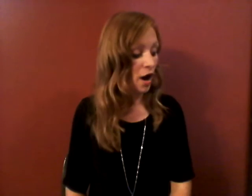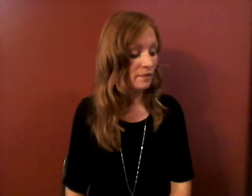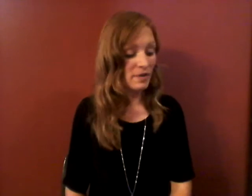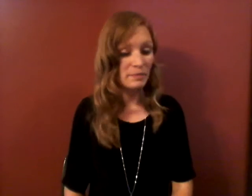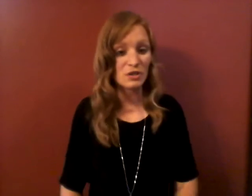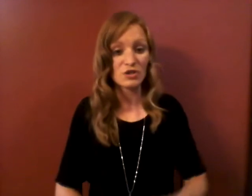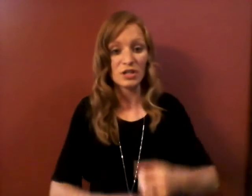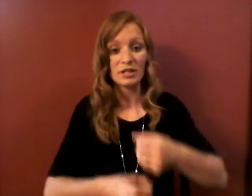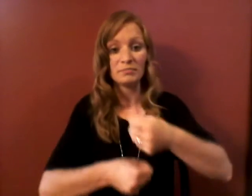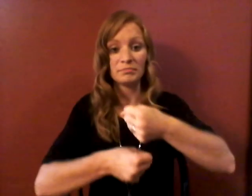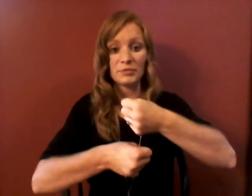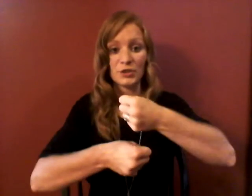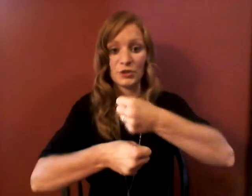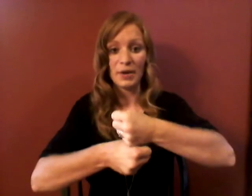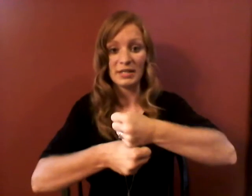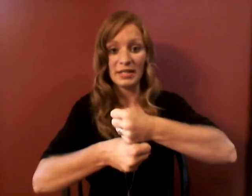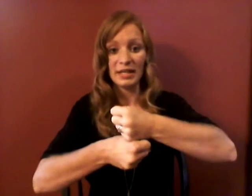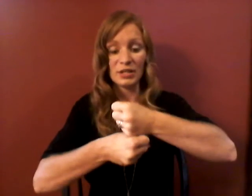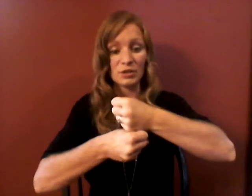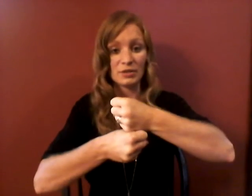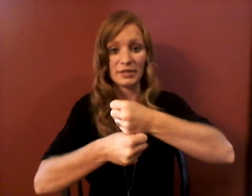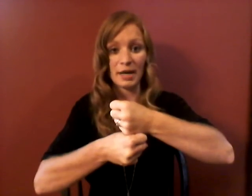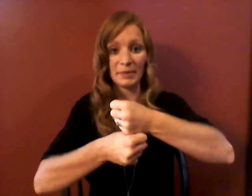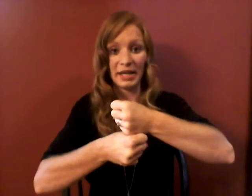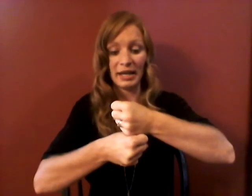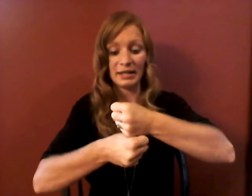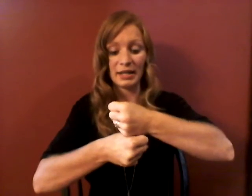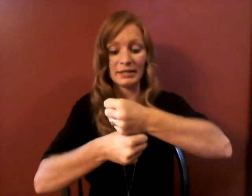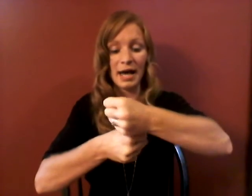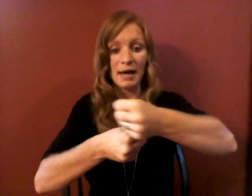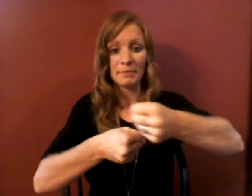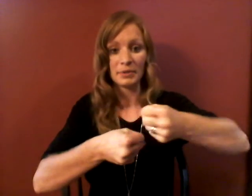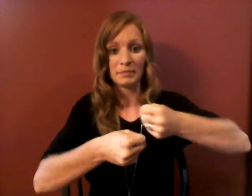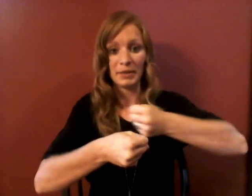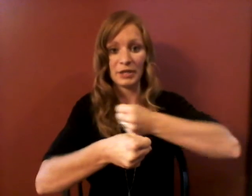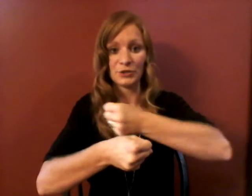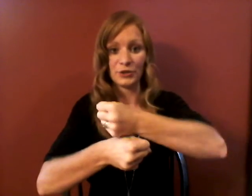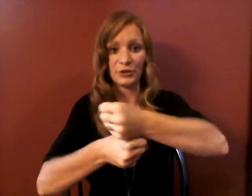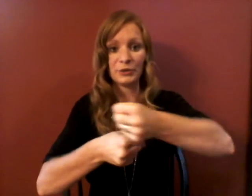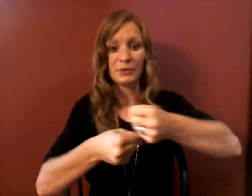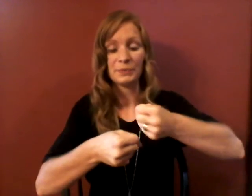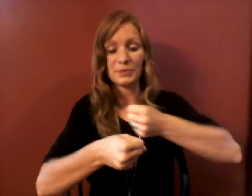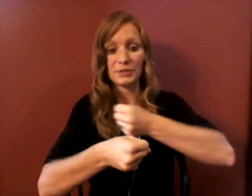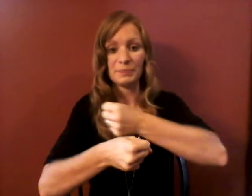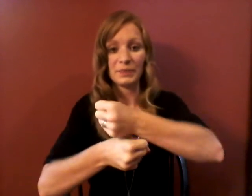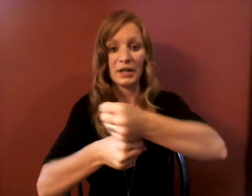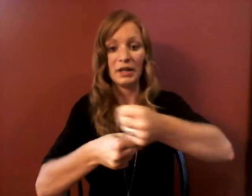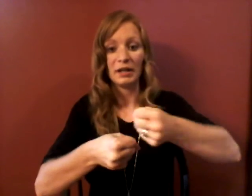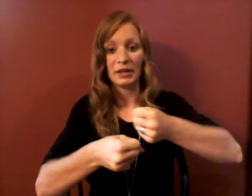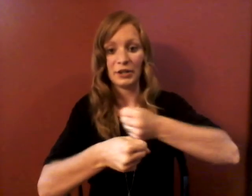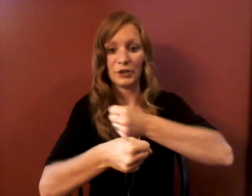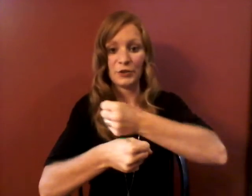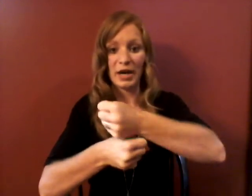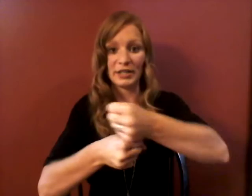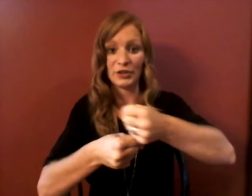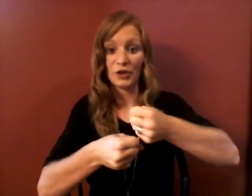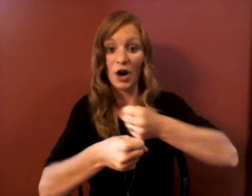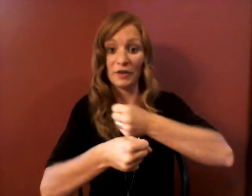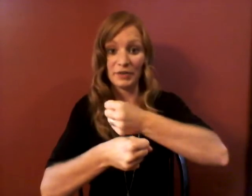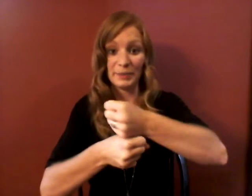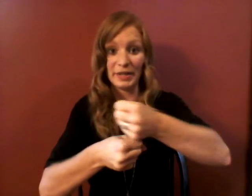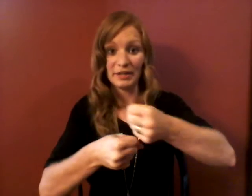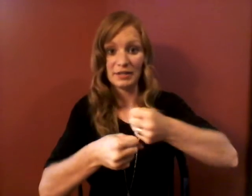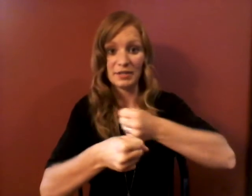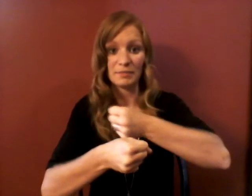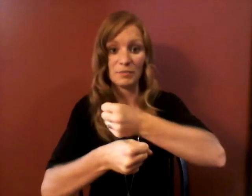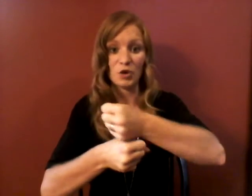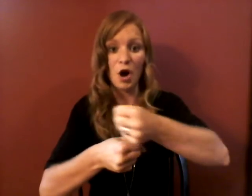Coffee machine, two S hands, dominant hand on top, make a circle, like you're grinding the coffee beans.